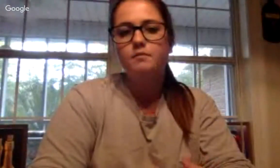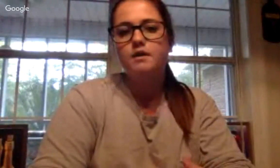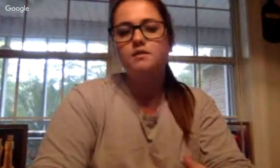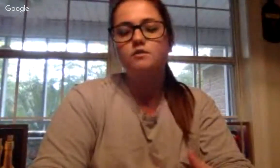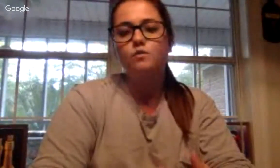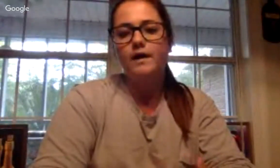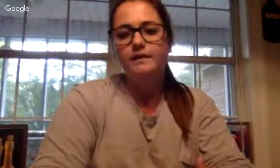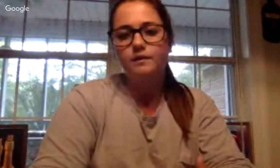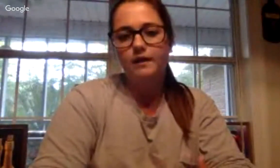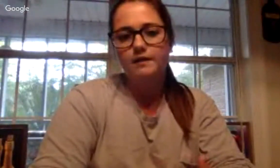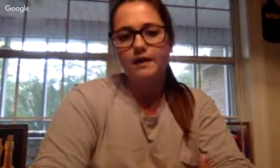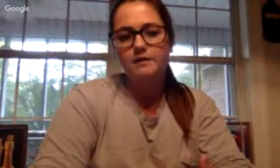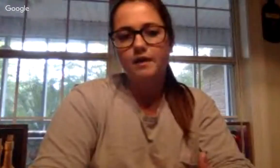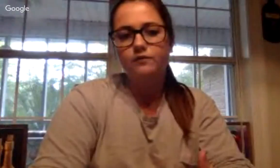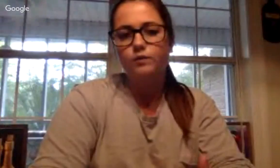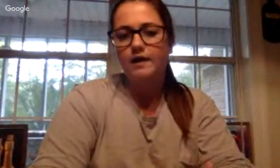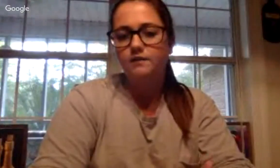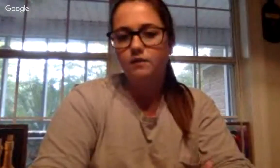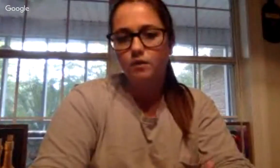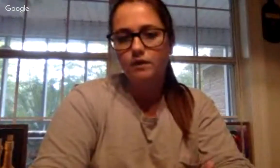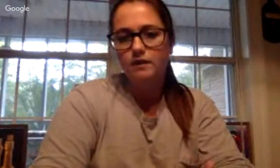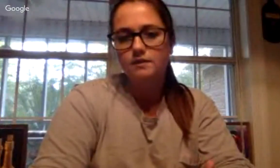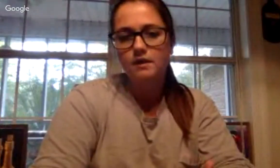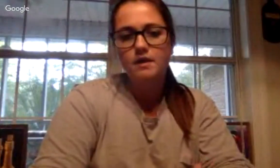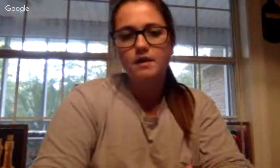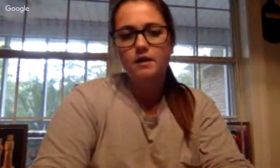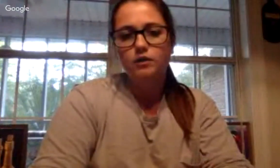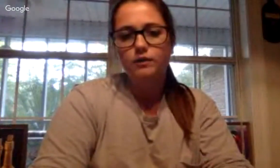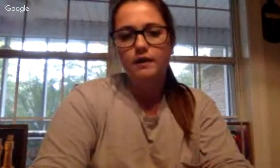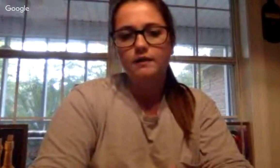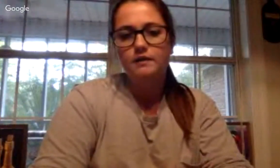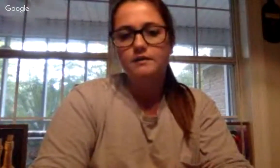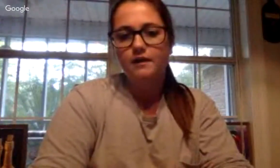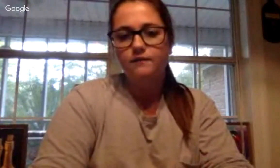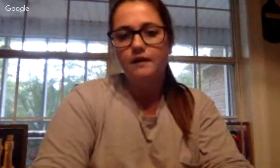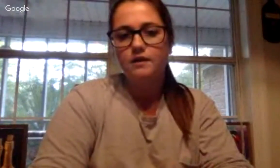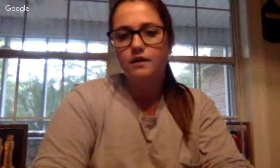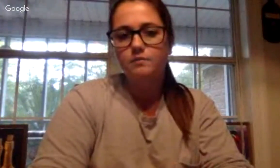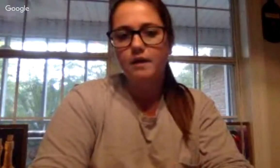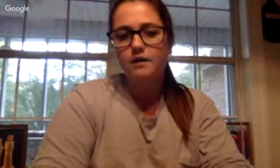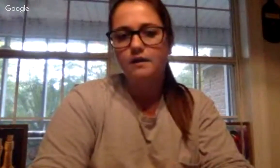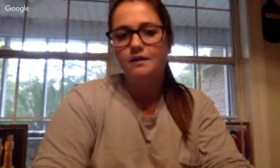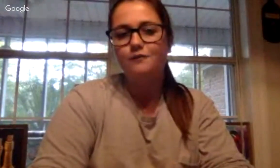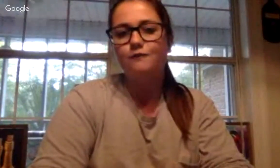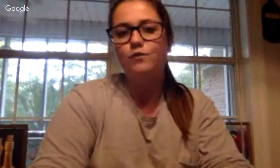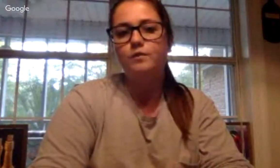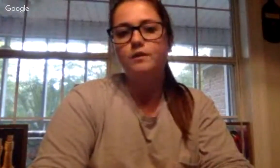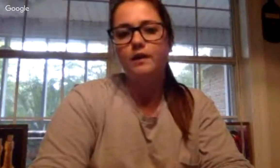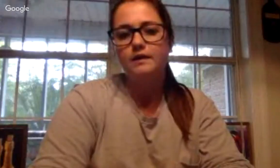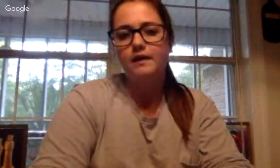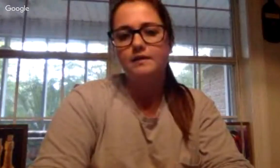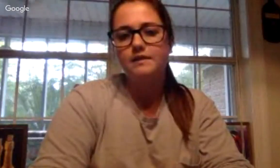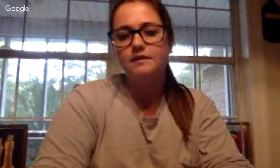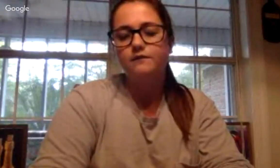because it is widely recognized by a variety of communities, including the deaf and hearing impaired, and it is formally recognized as a form